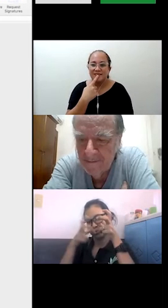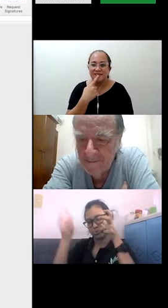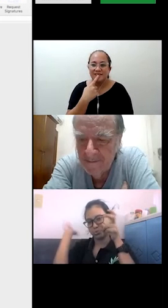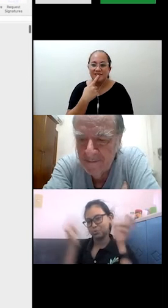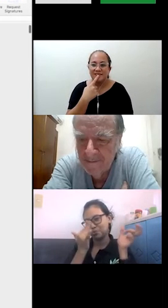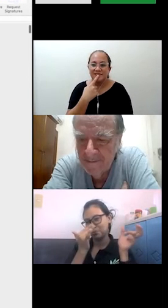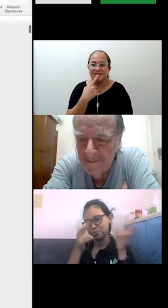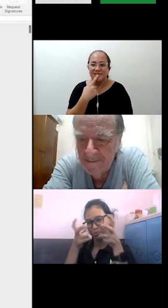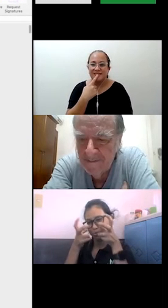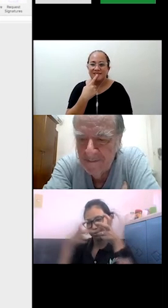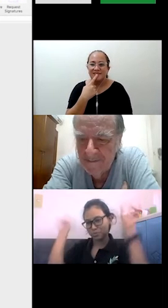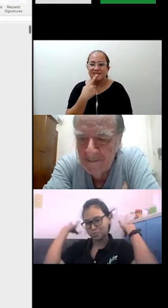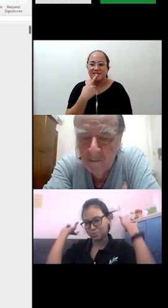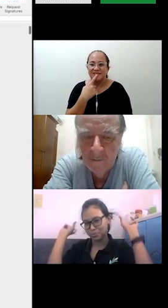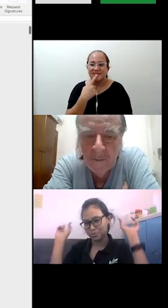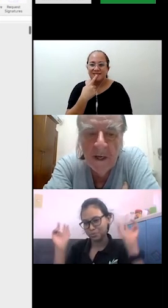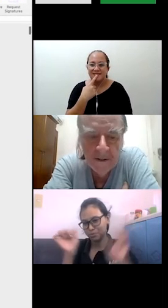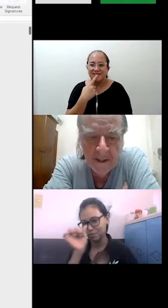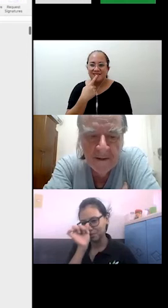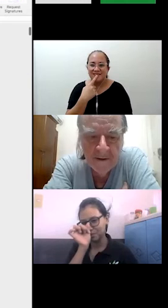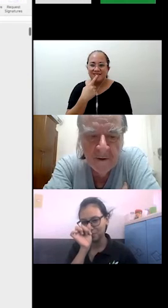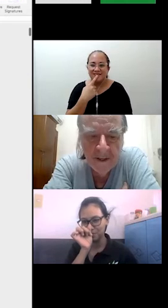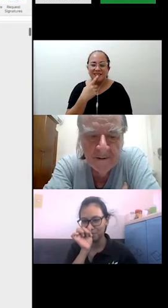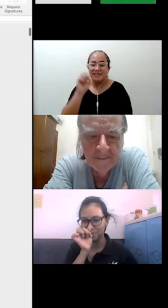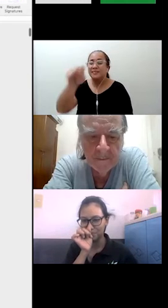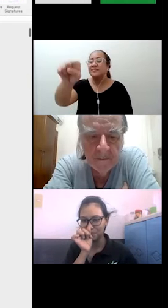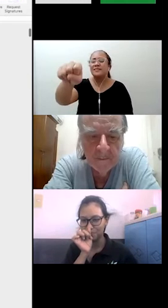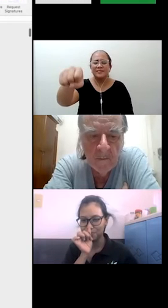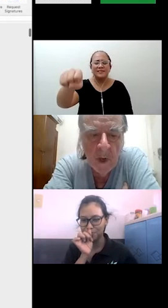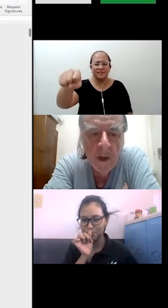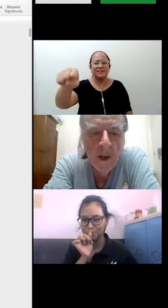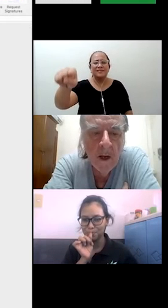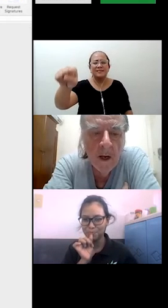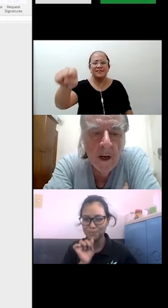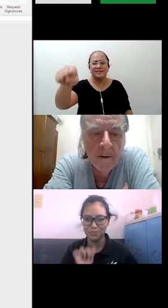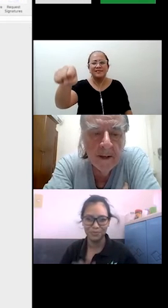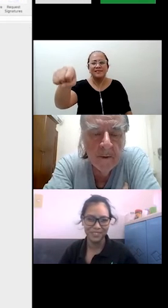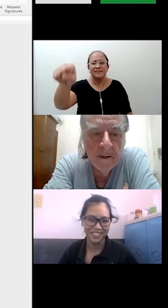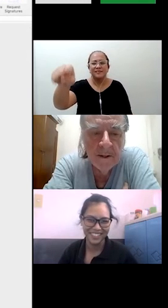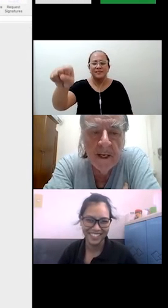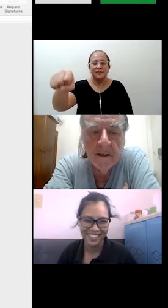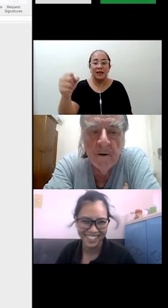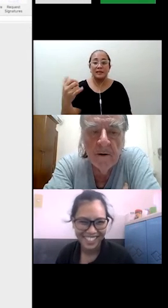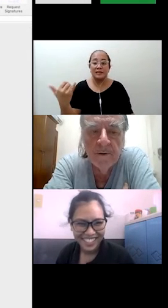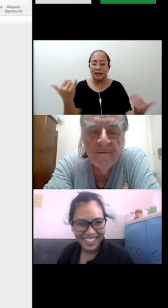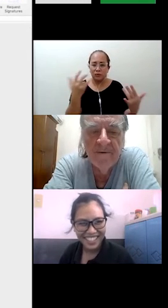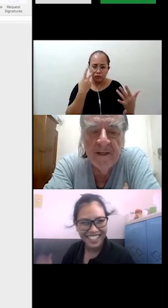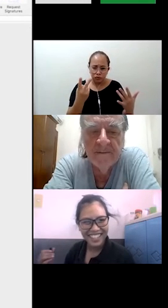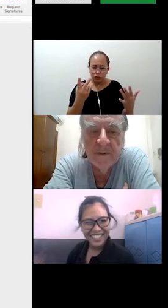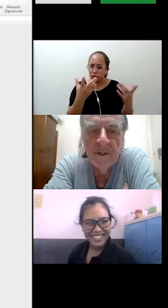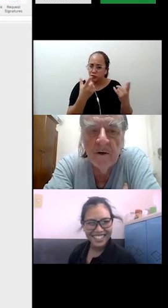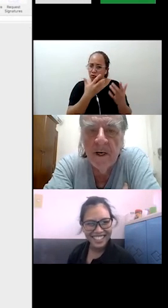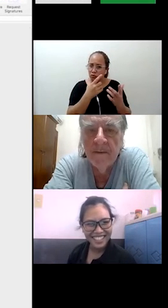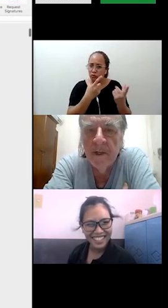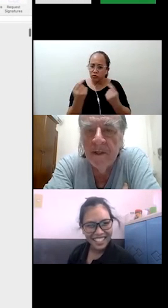Yeah, we're just focusing. Sorry. Yes, yes. Okay. All right. Well, it looks like you're all doing